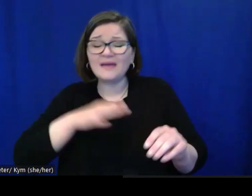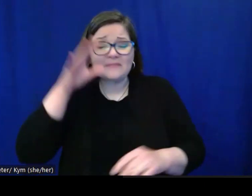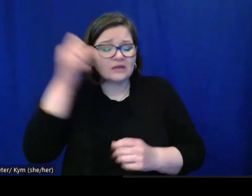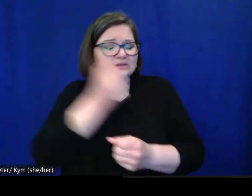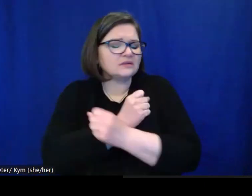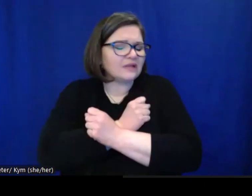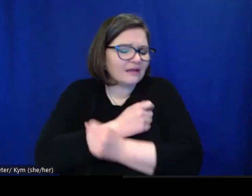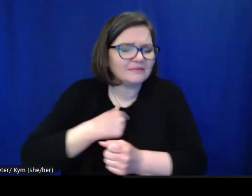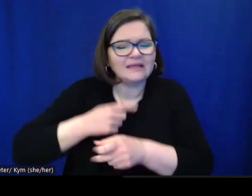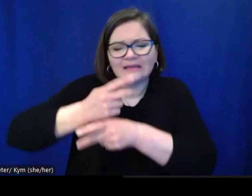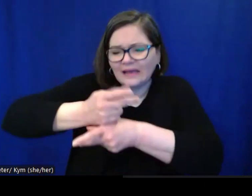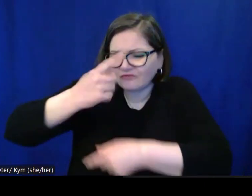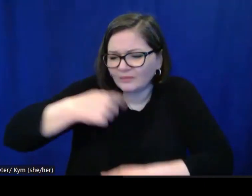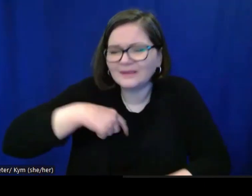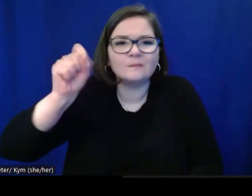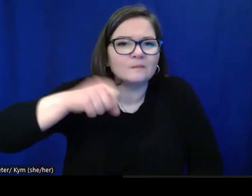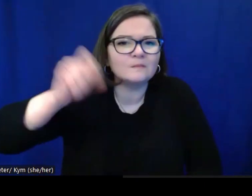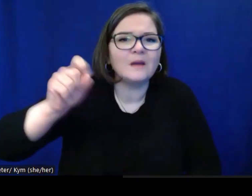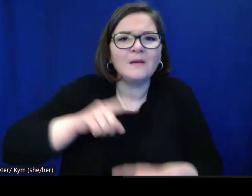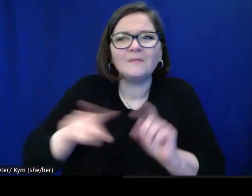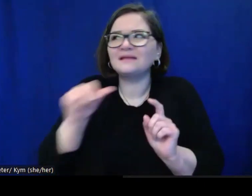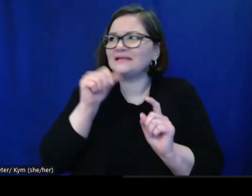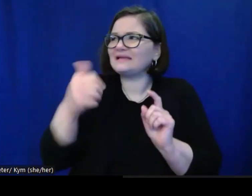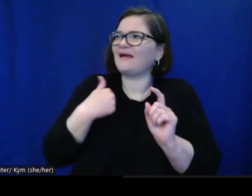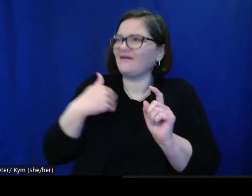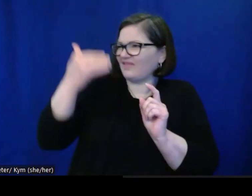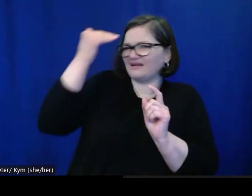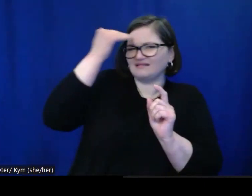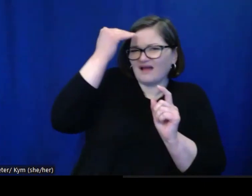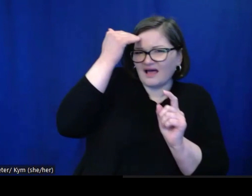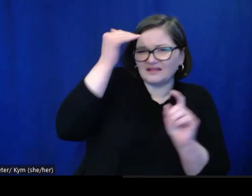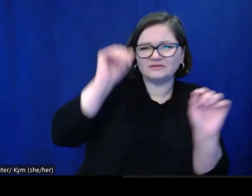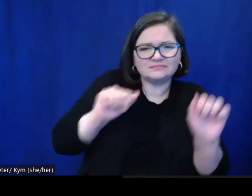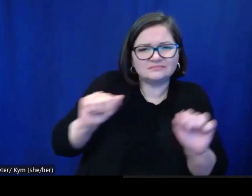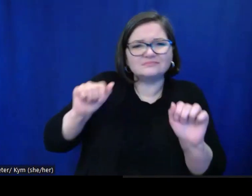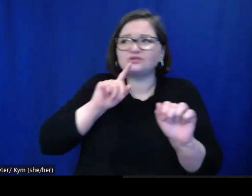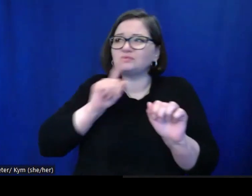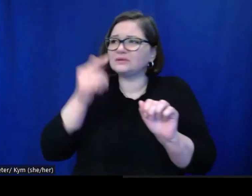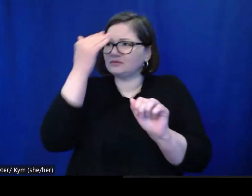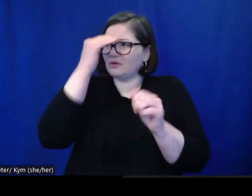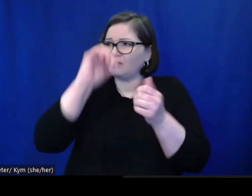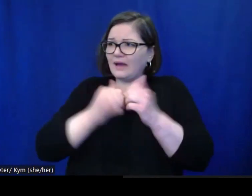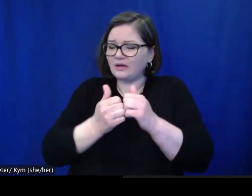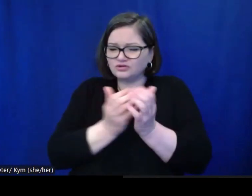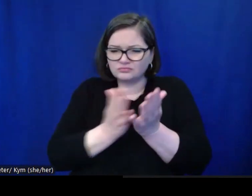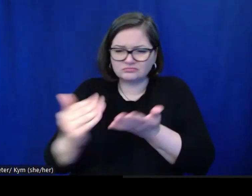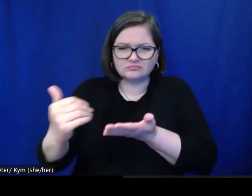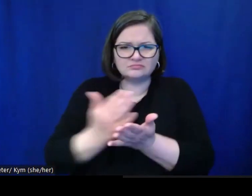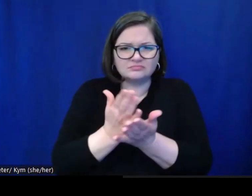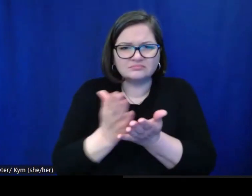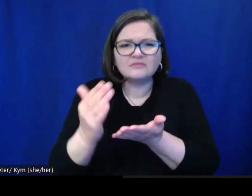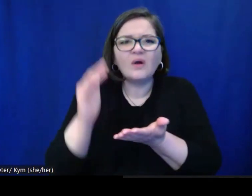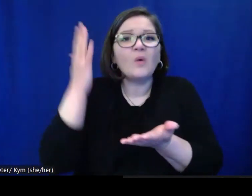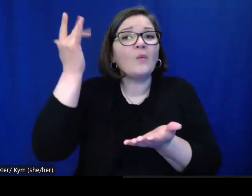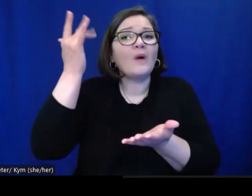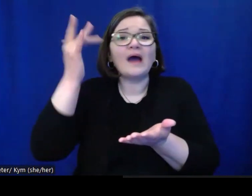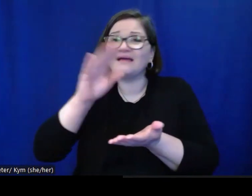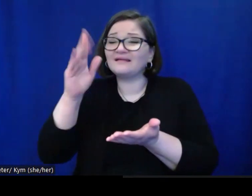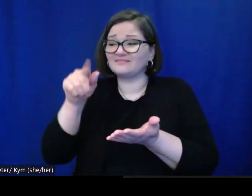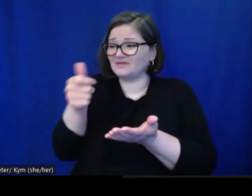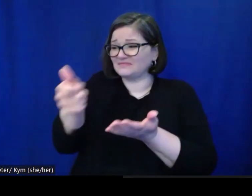They just didn't have the bandwidth or the knowledge to know how to navigate those things because they were never taught those things.